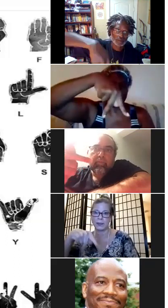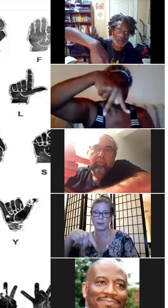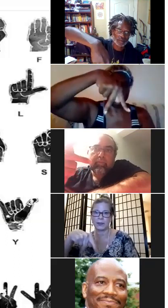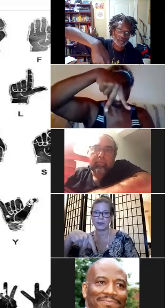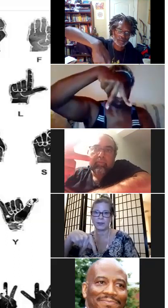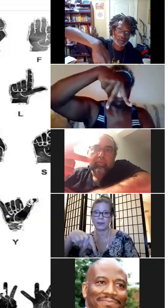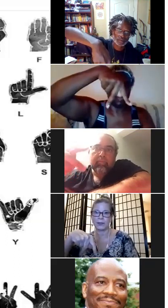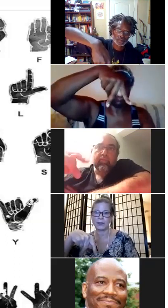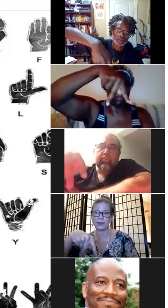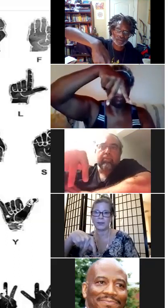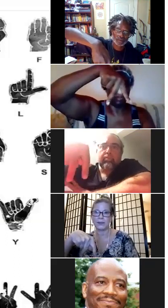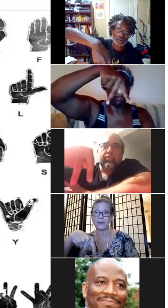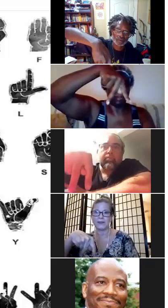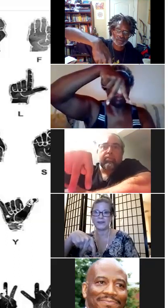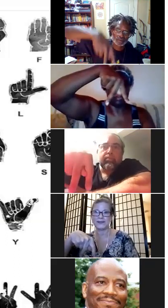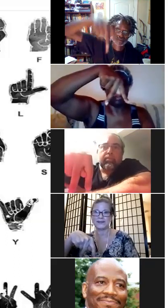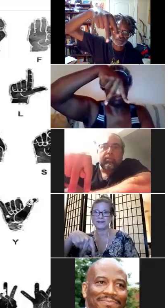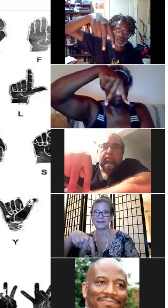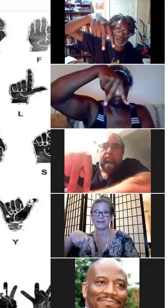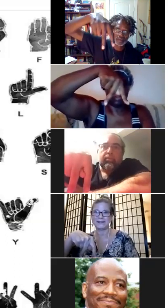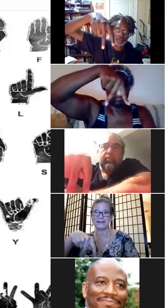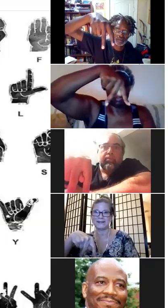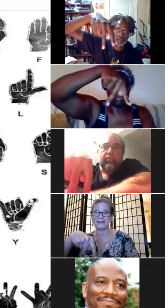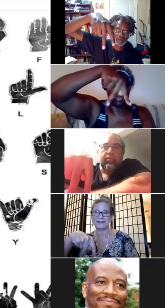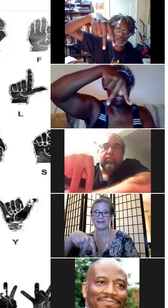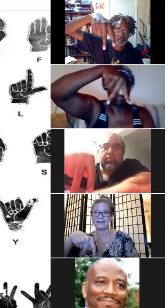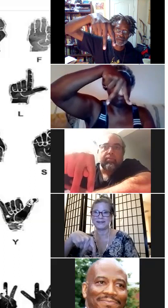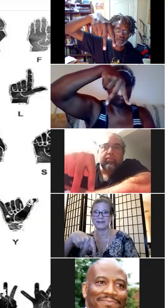down. Yeah, I could tell.